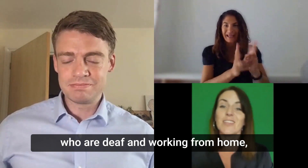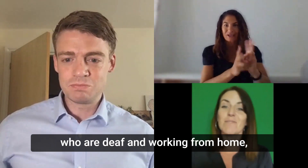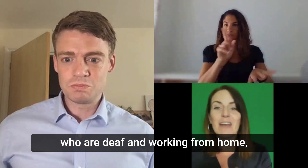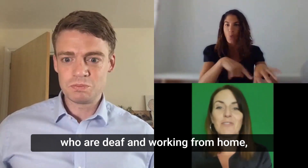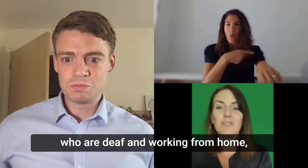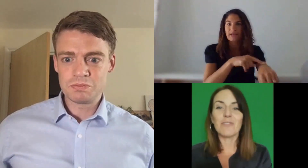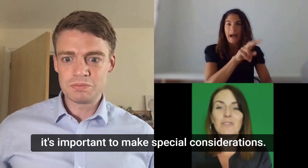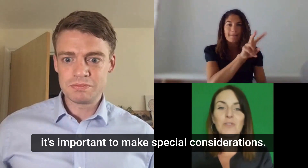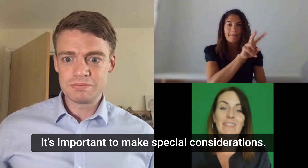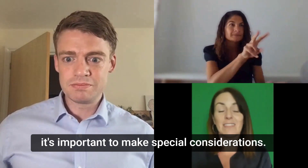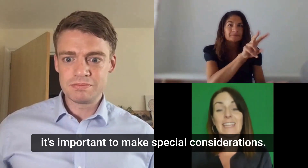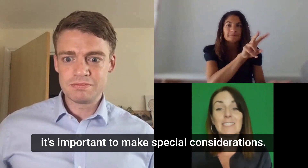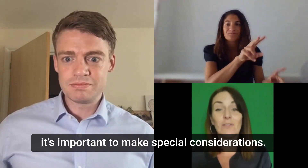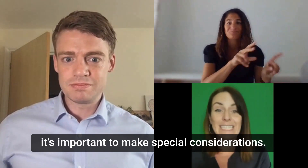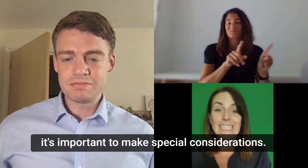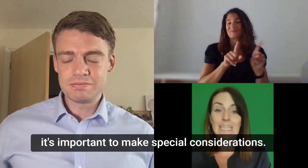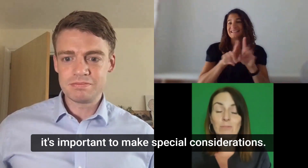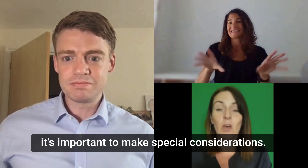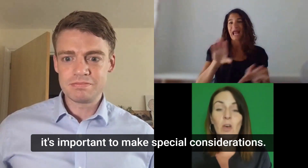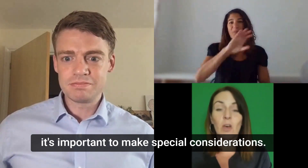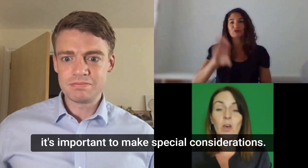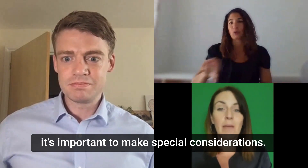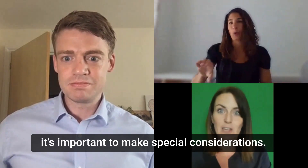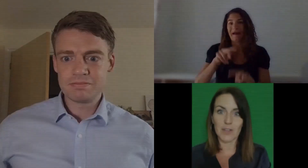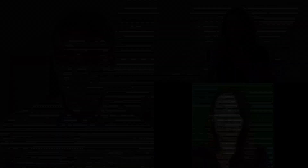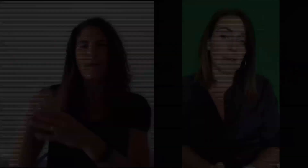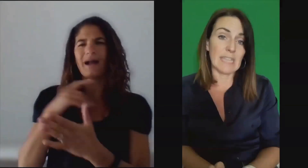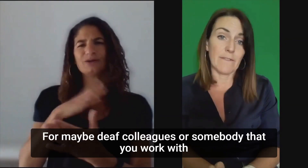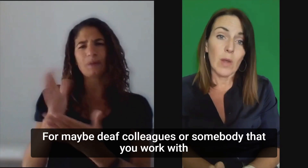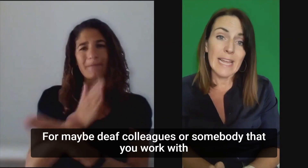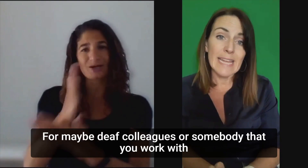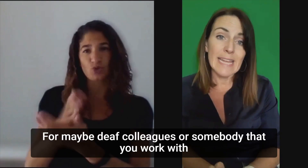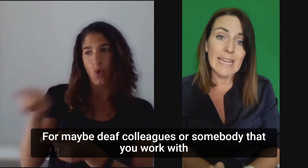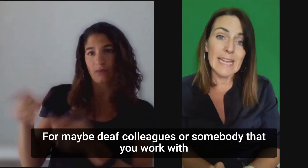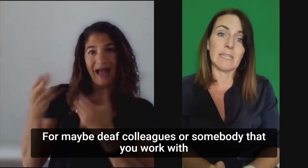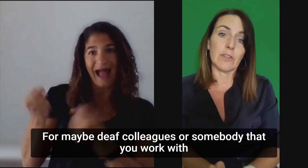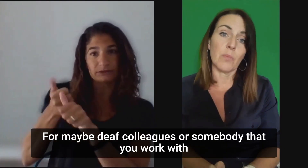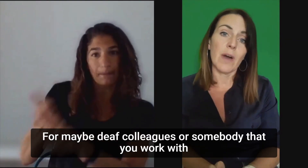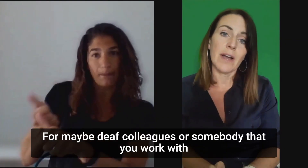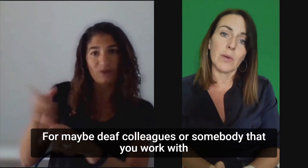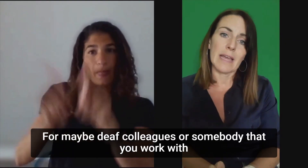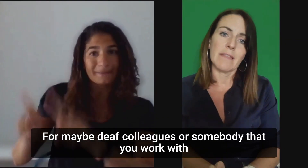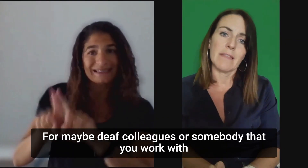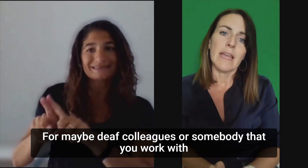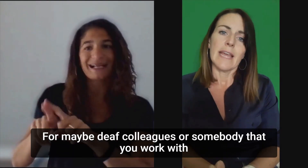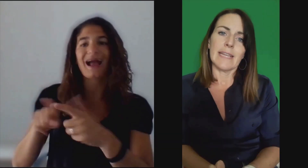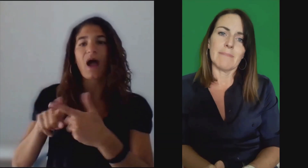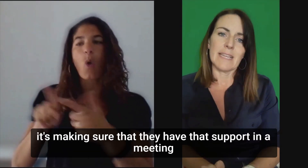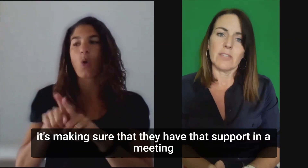from home, it's important to make special considerations. Or maybe deaf colleagues or somebody that you work with, it's